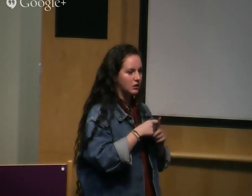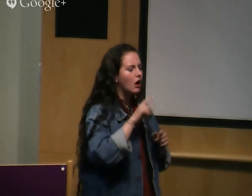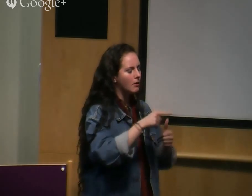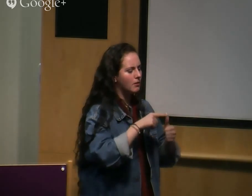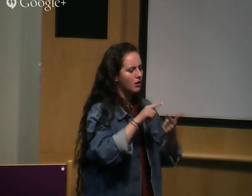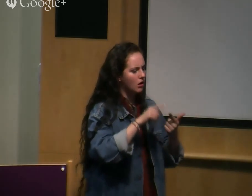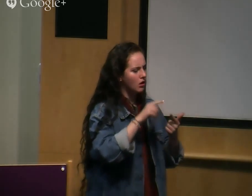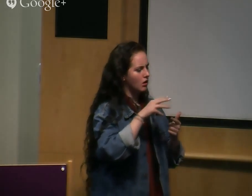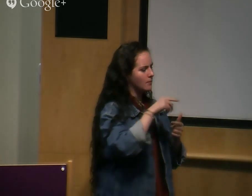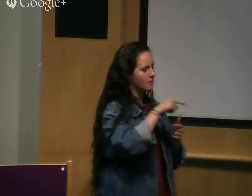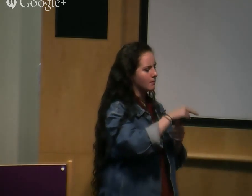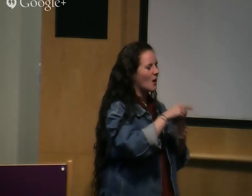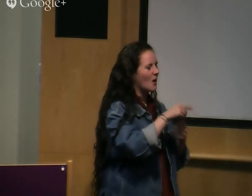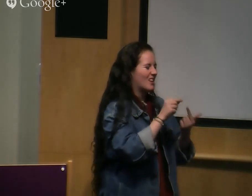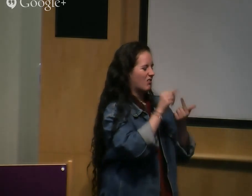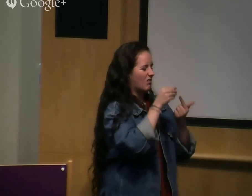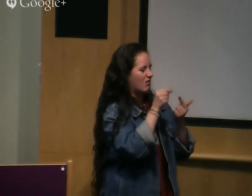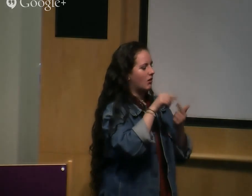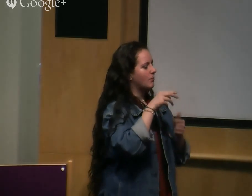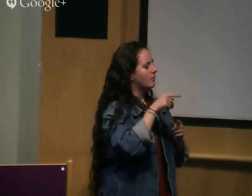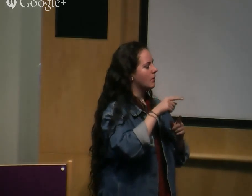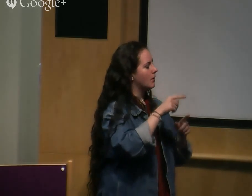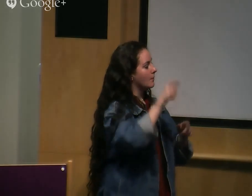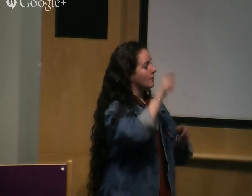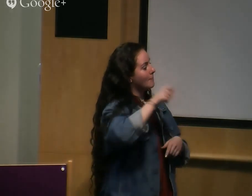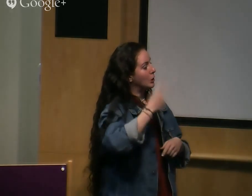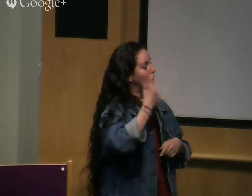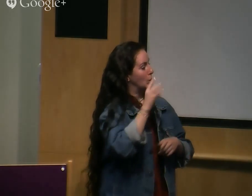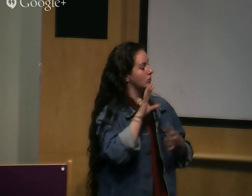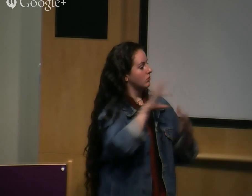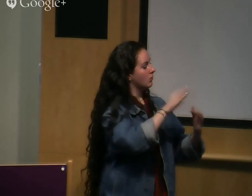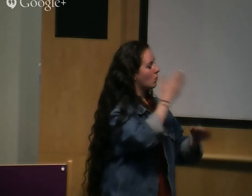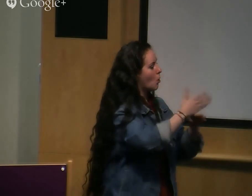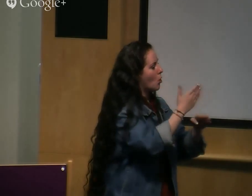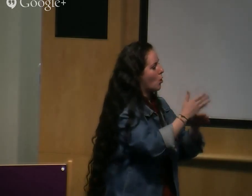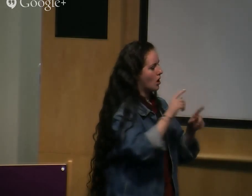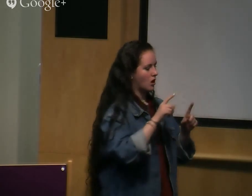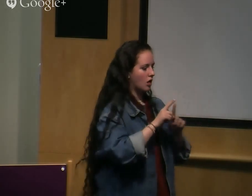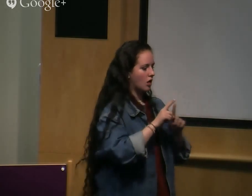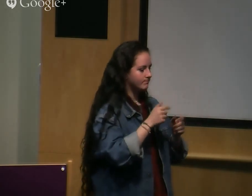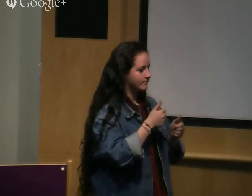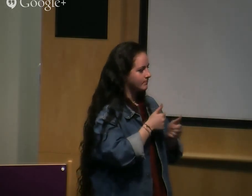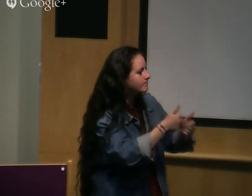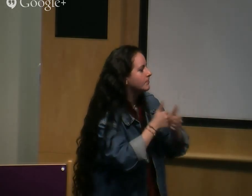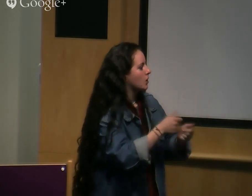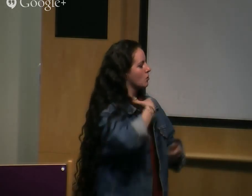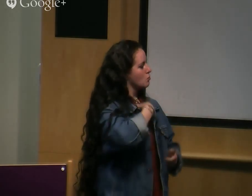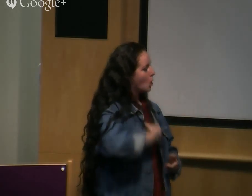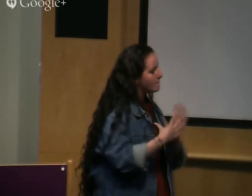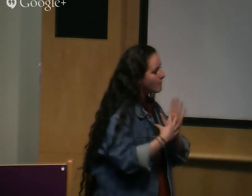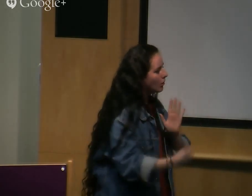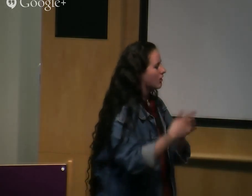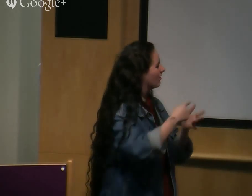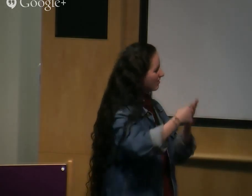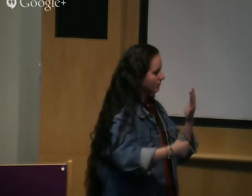So that was my first question, whether there's a similar project within the UK. Secondly, I'd like to think really around the